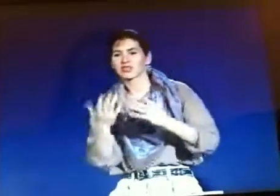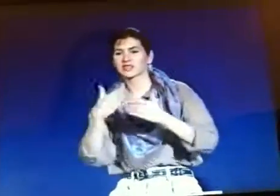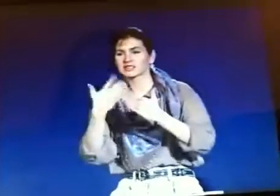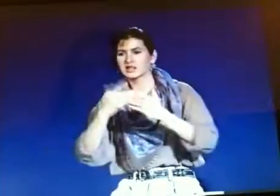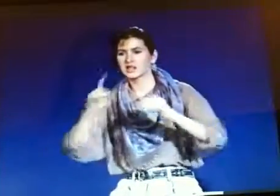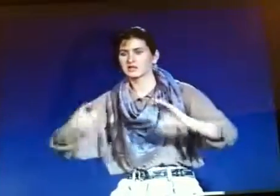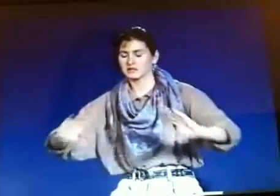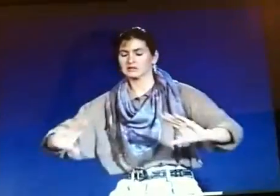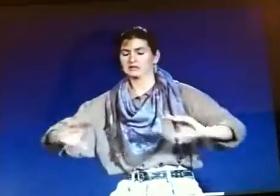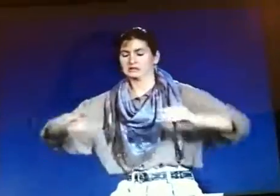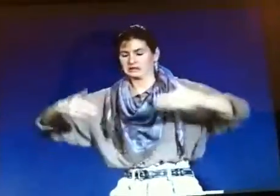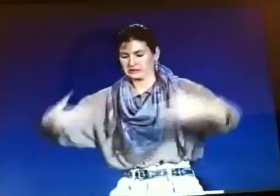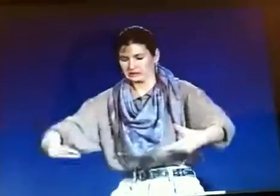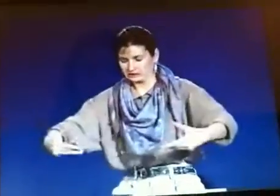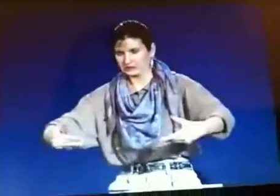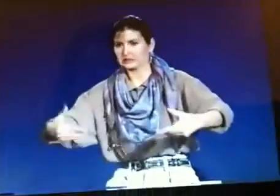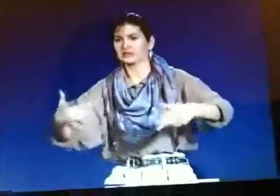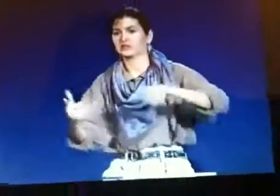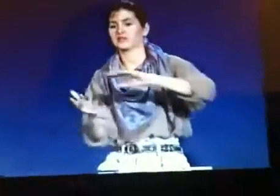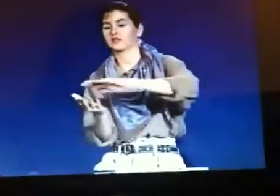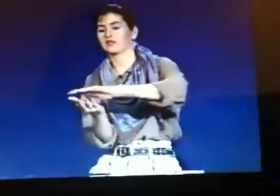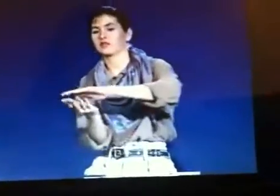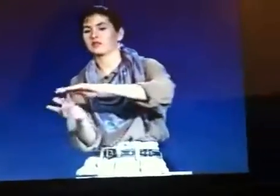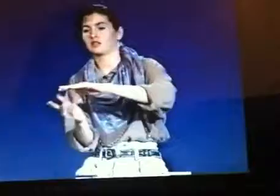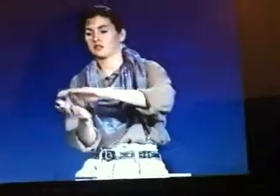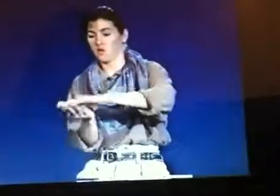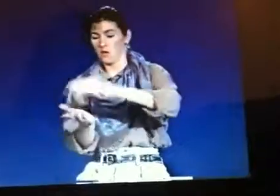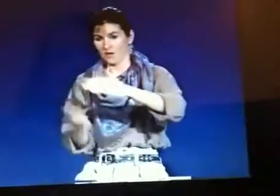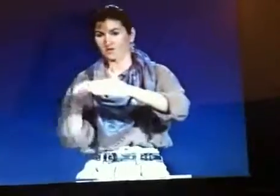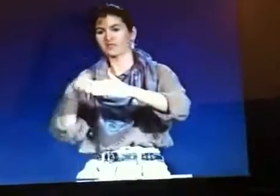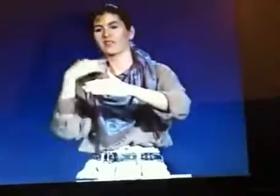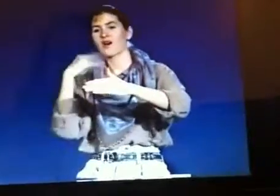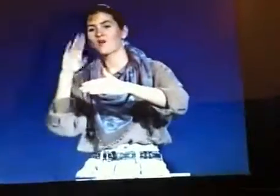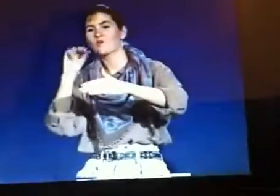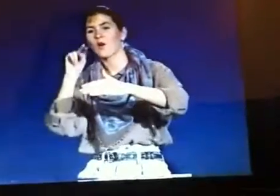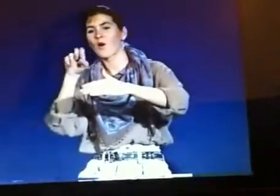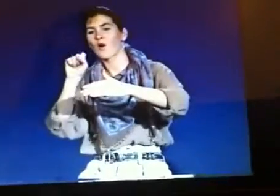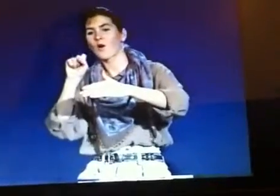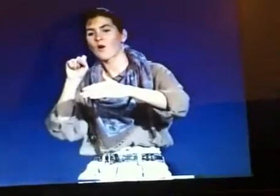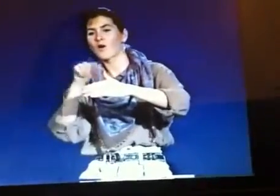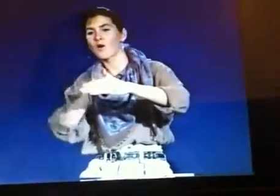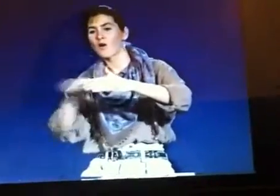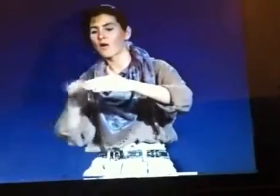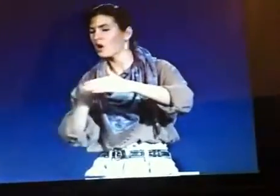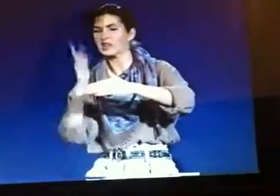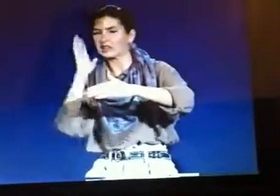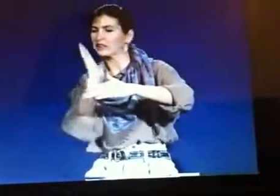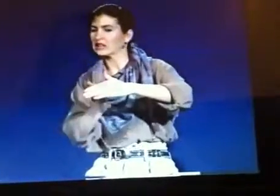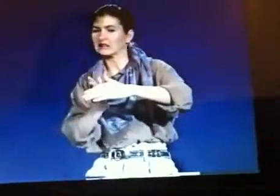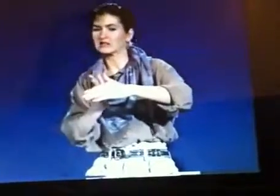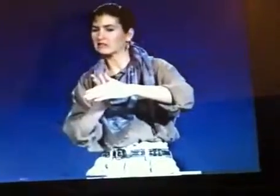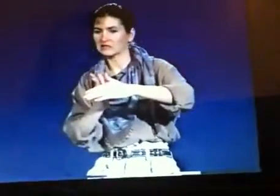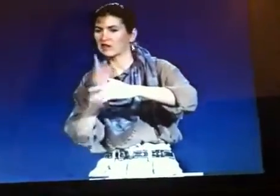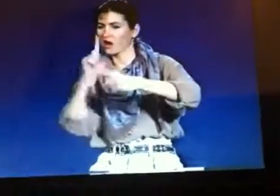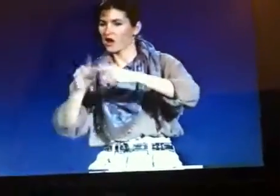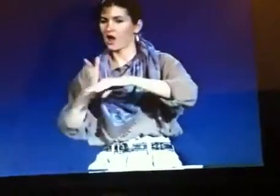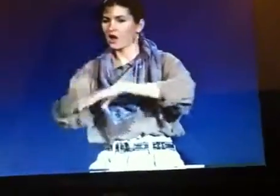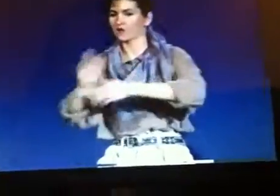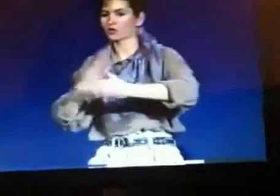even. And you have to be careful with your fish, when you're flipping it over, because sometimes it can fall apart. So remember that. And when